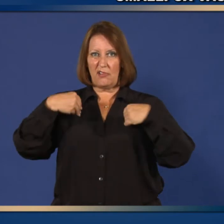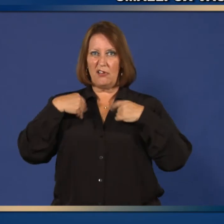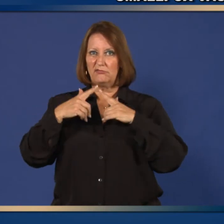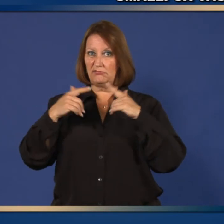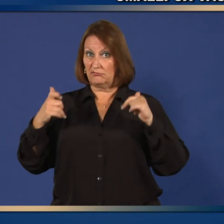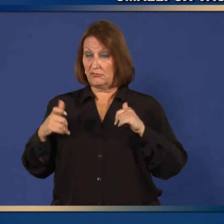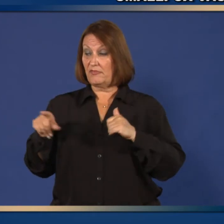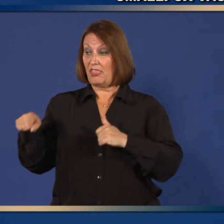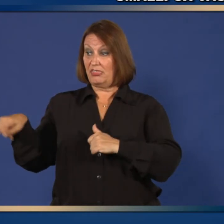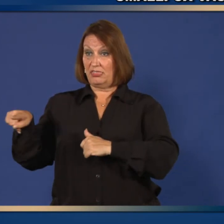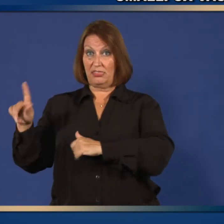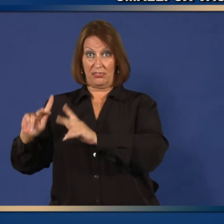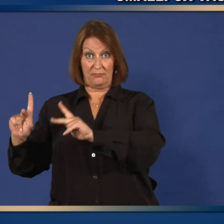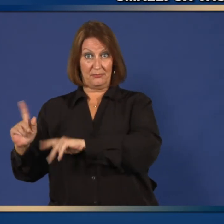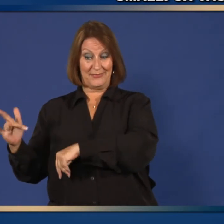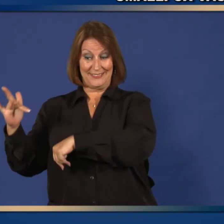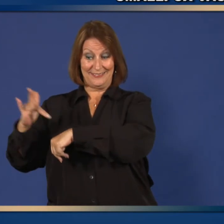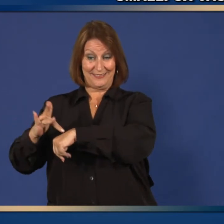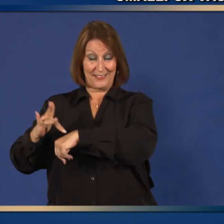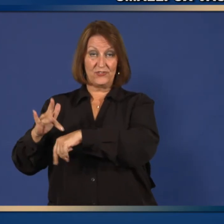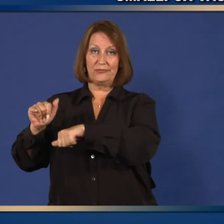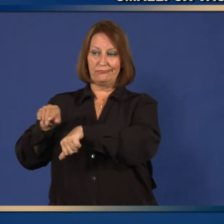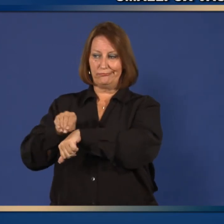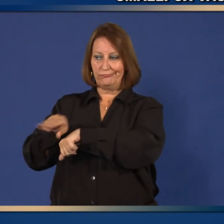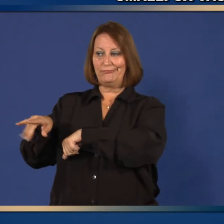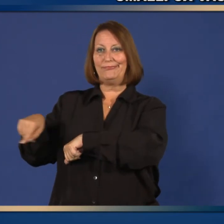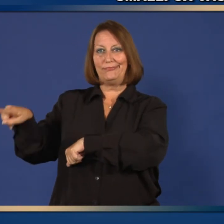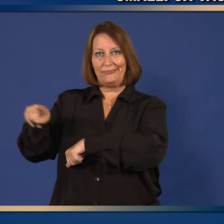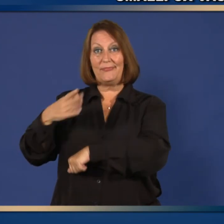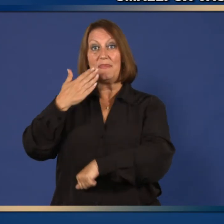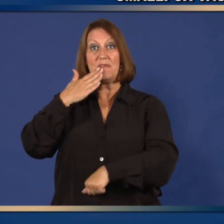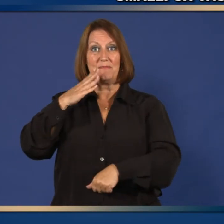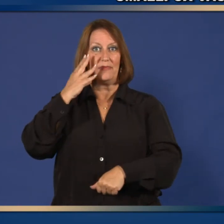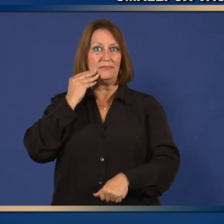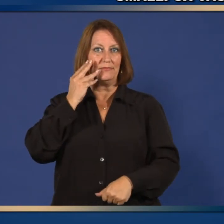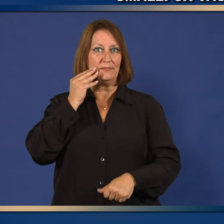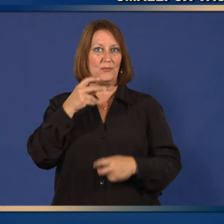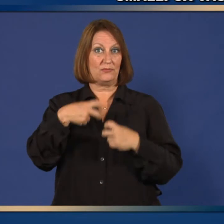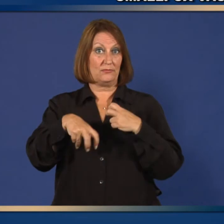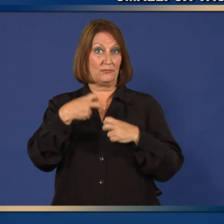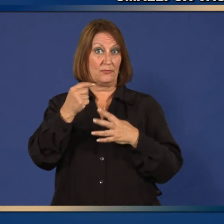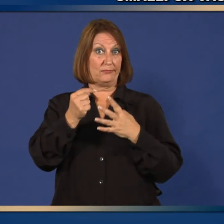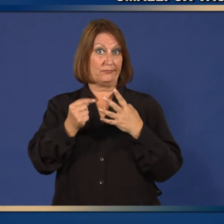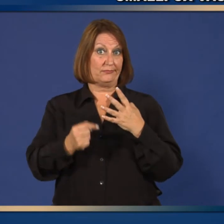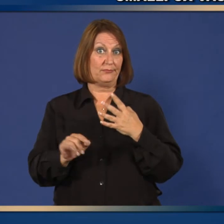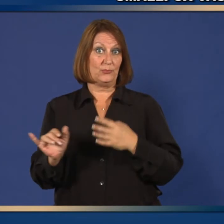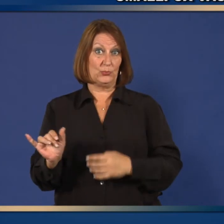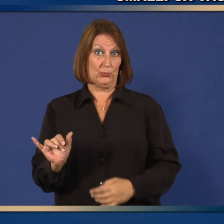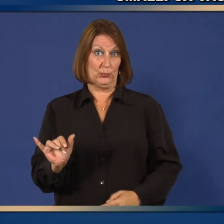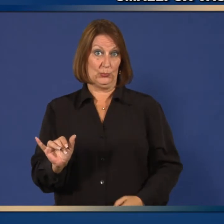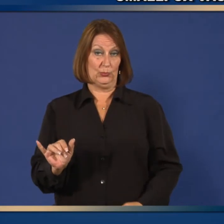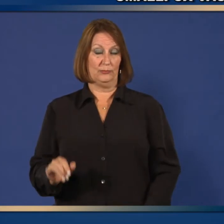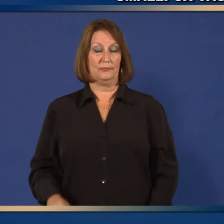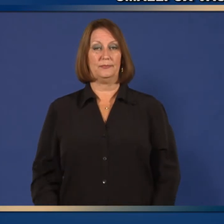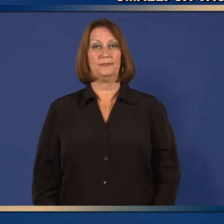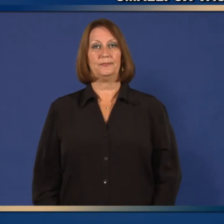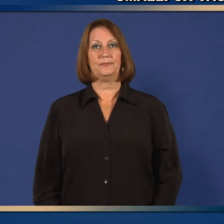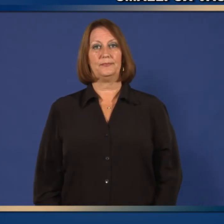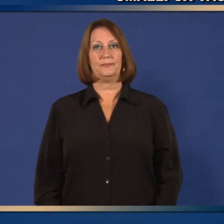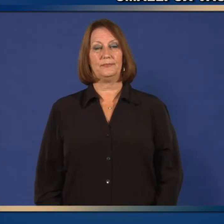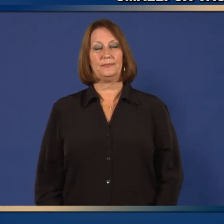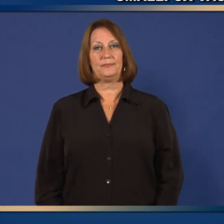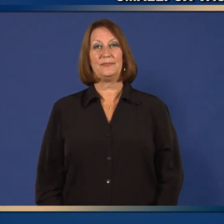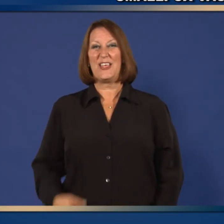bandages, clothes, sheets, or towels. Following